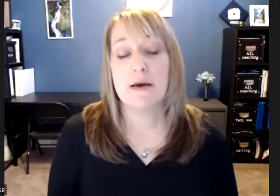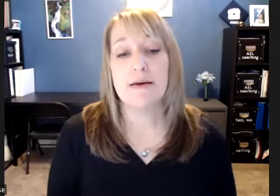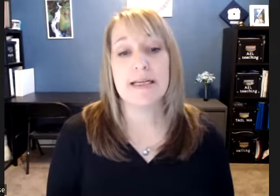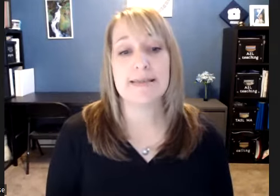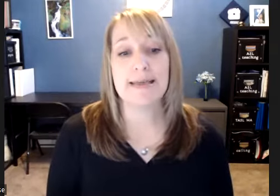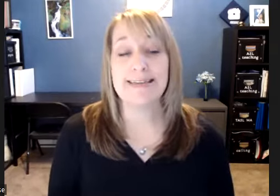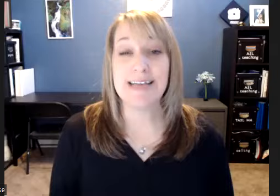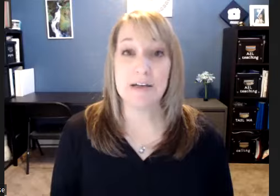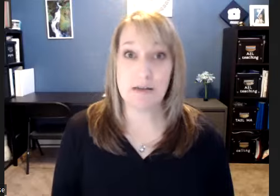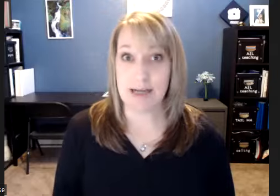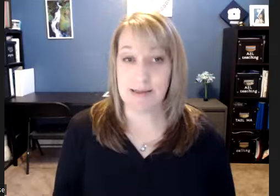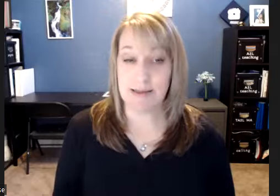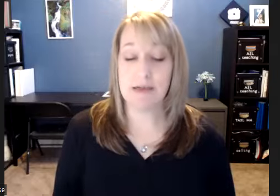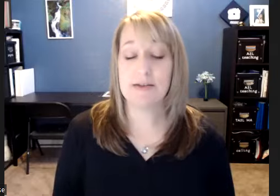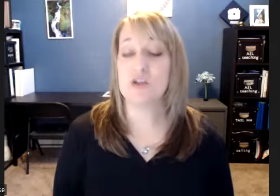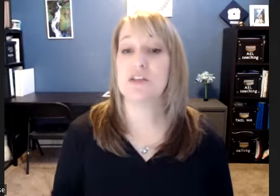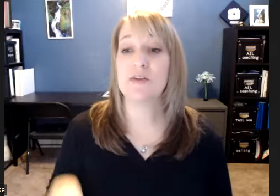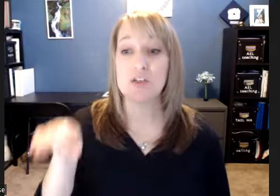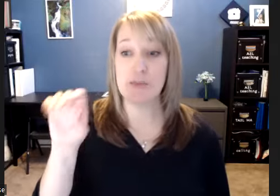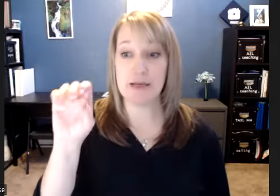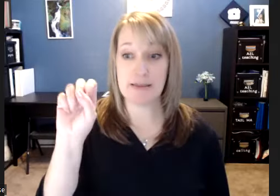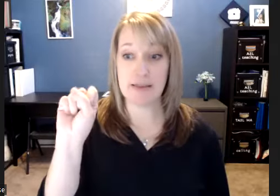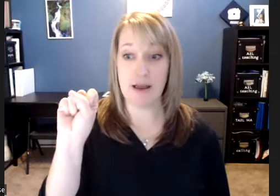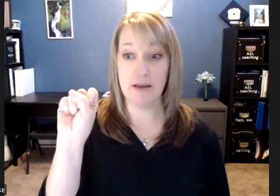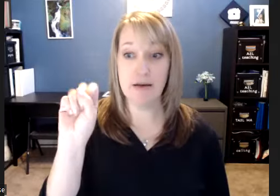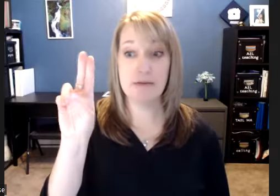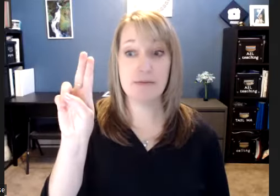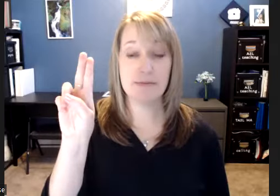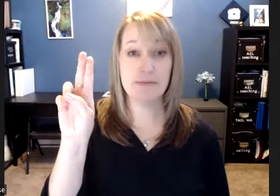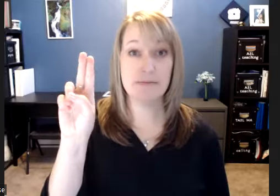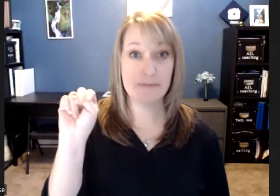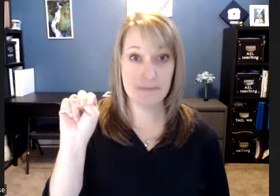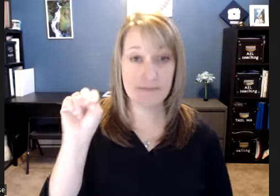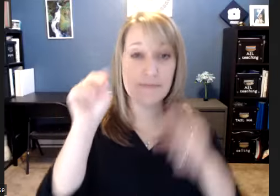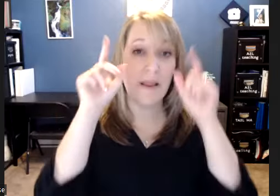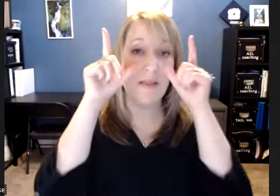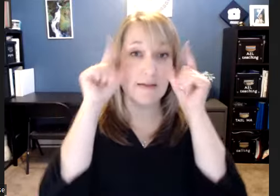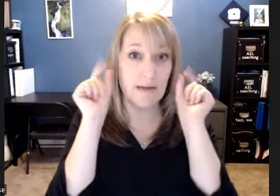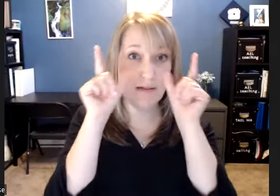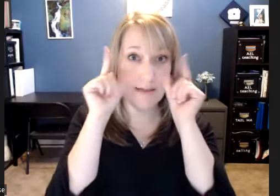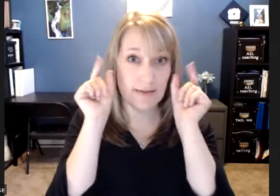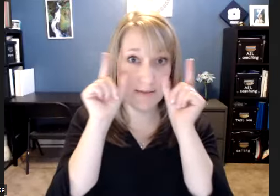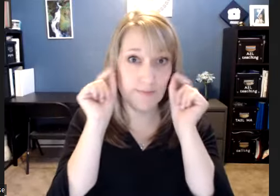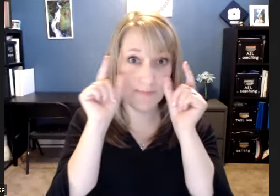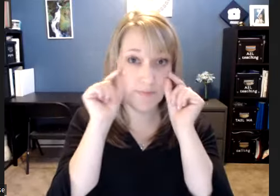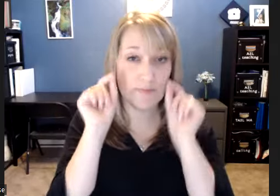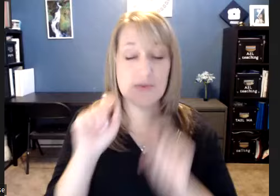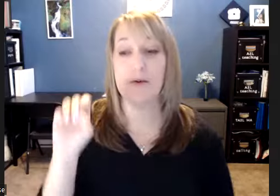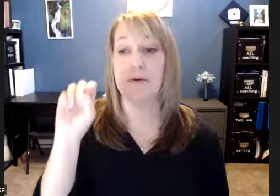The next sign is sunglasses. So you just finger spell sun, and then sunglasses. So